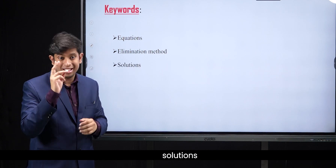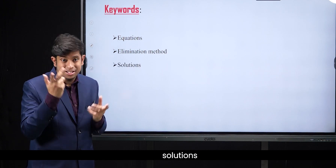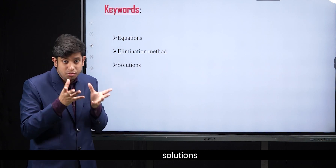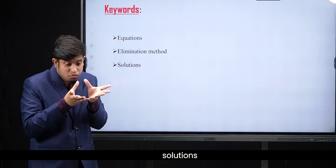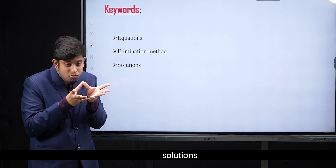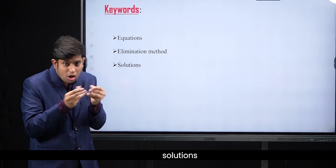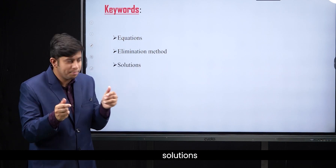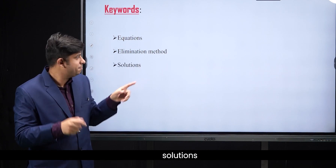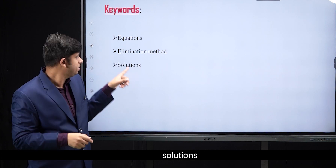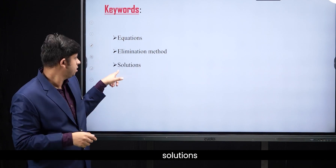solutions,